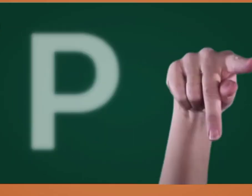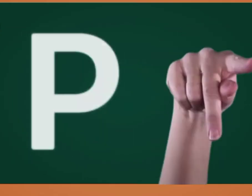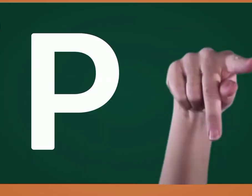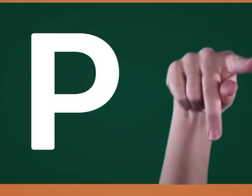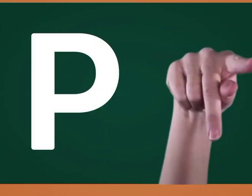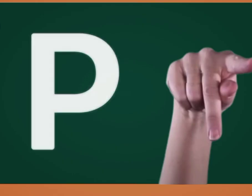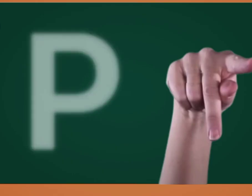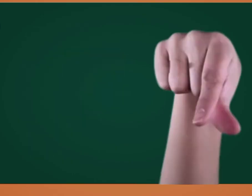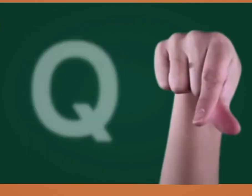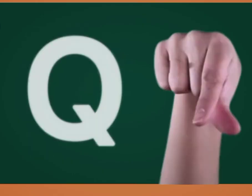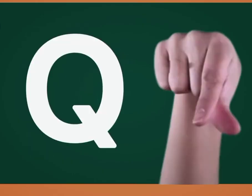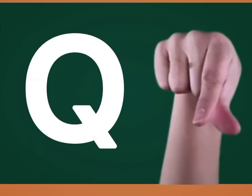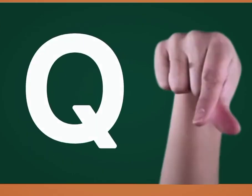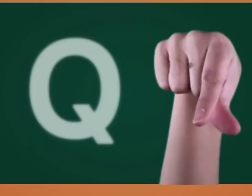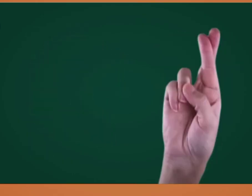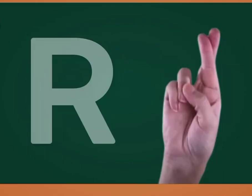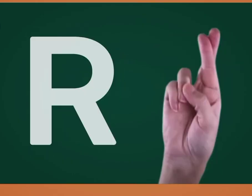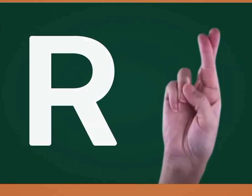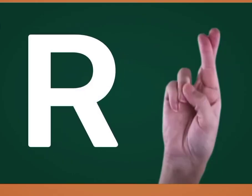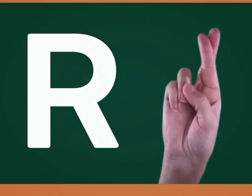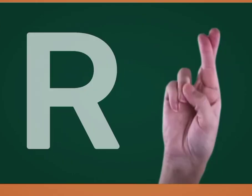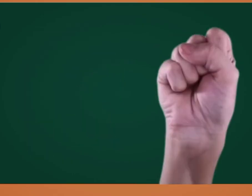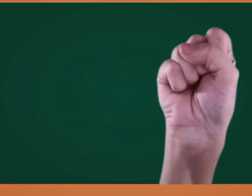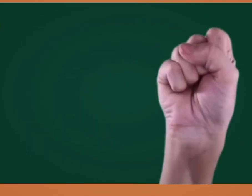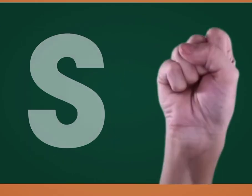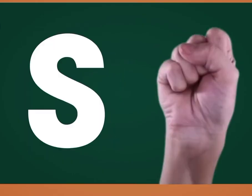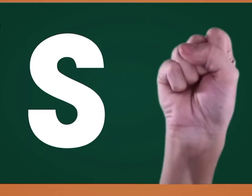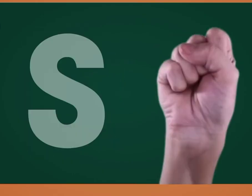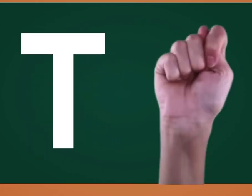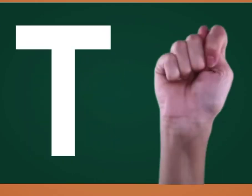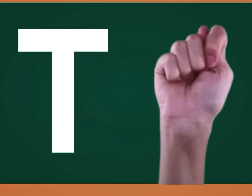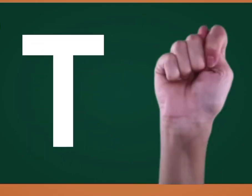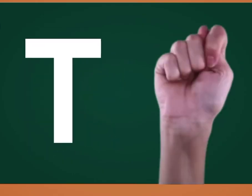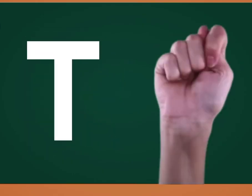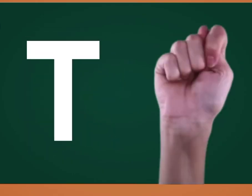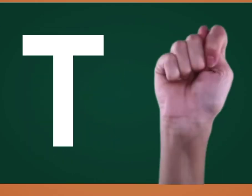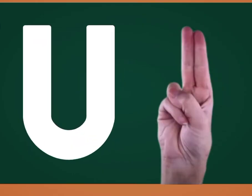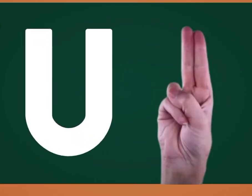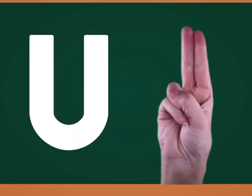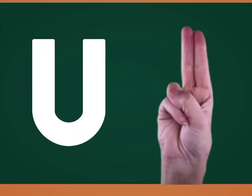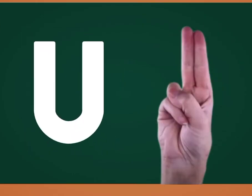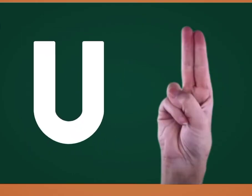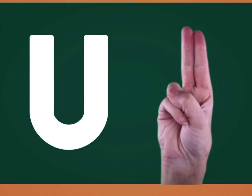P, Q, R, S, T, U,